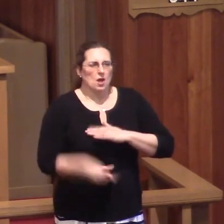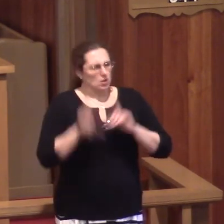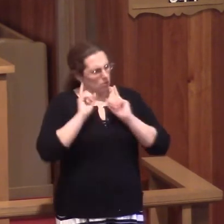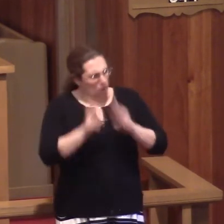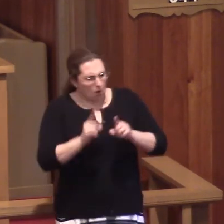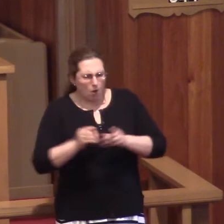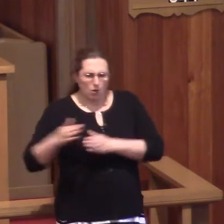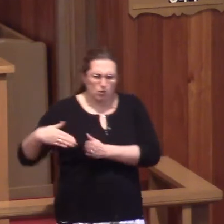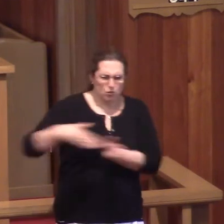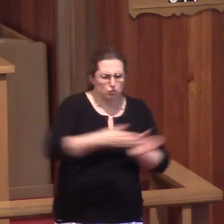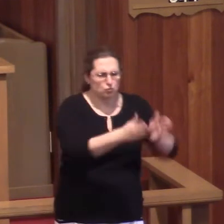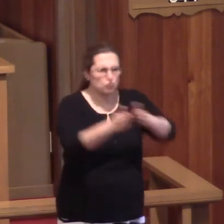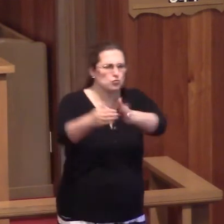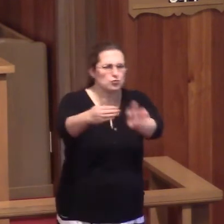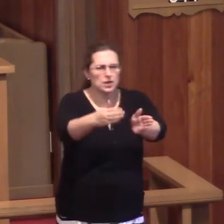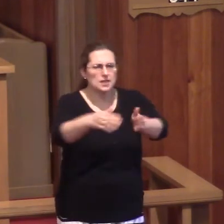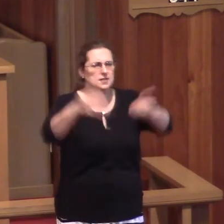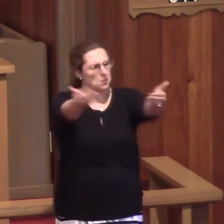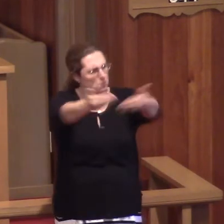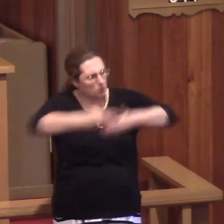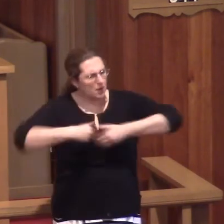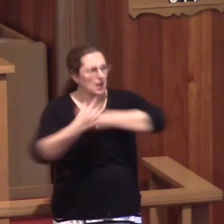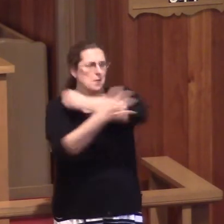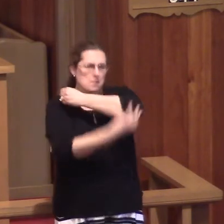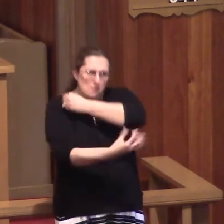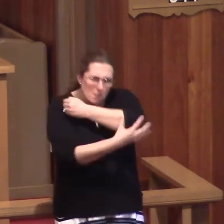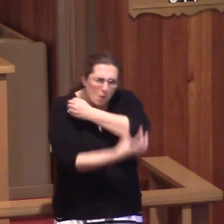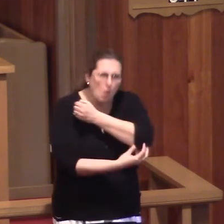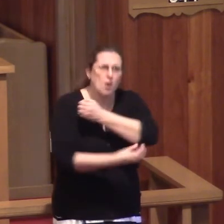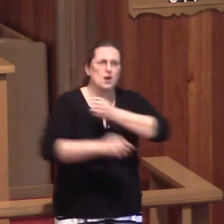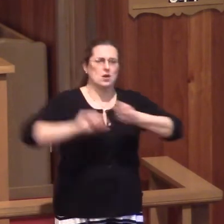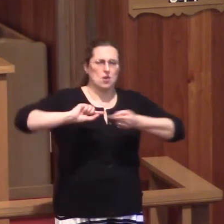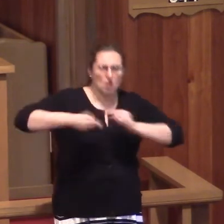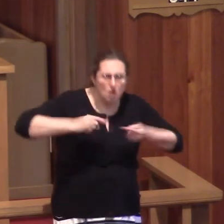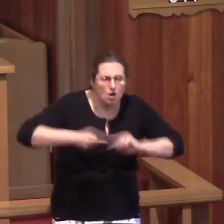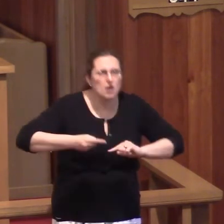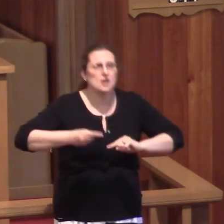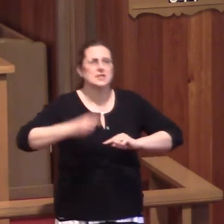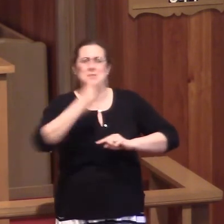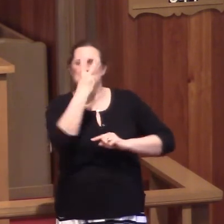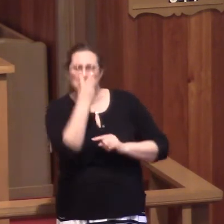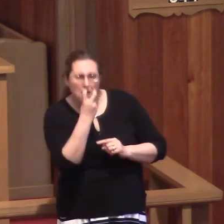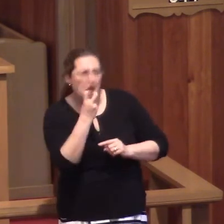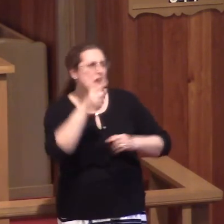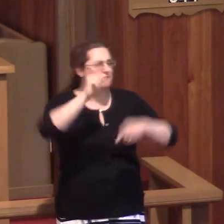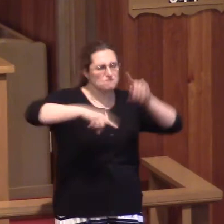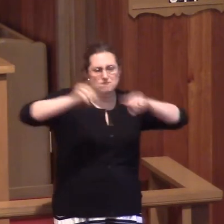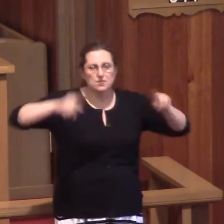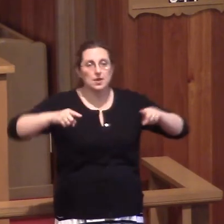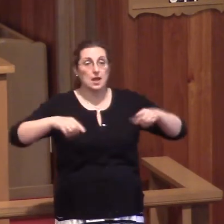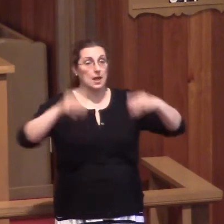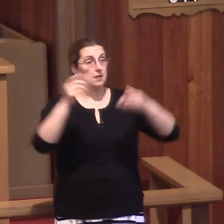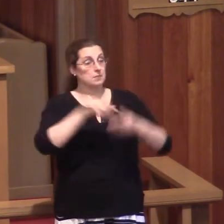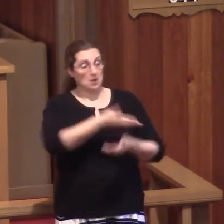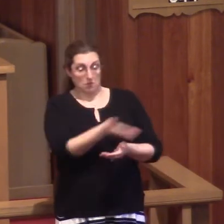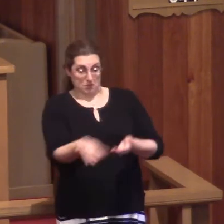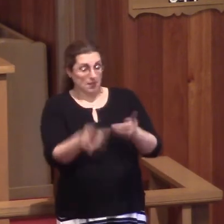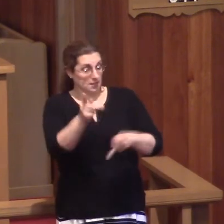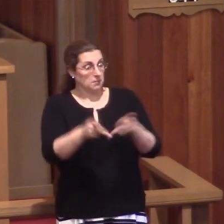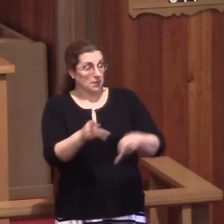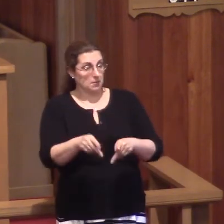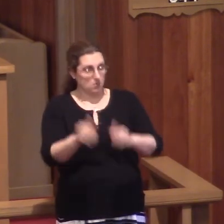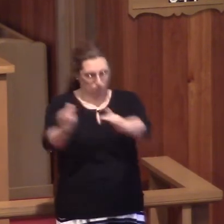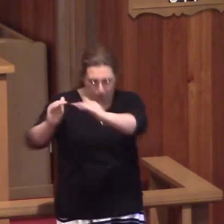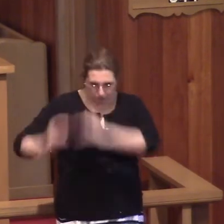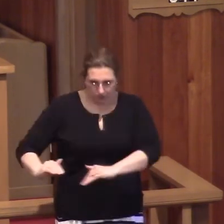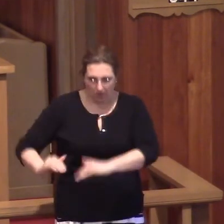Of the city And bring in The poor And crippled And blind And lame. They were brought Into the banquet Because they